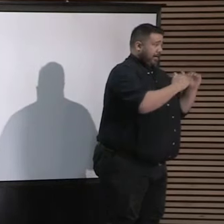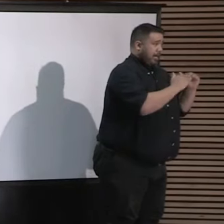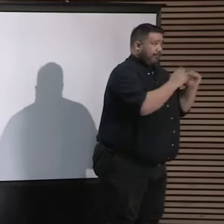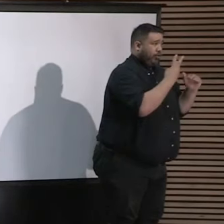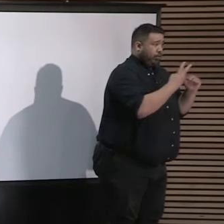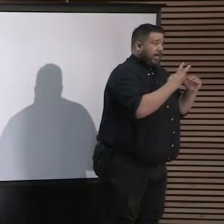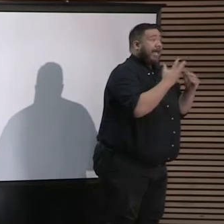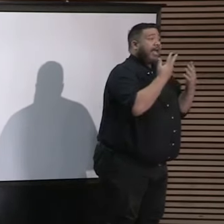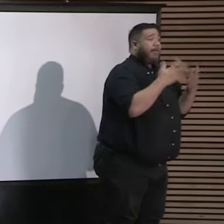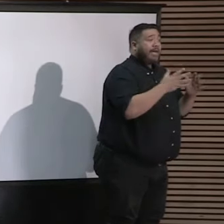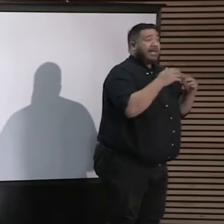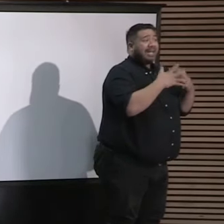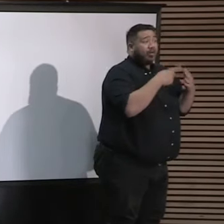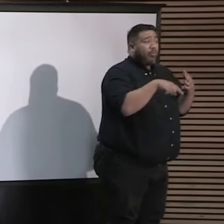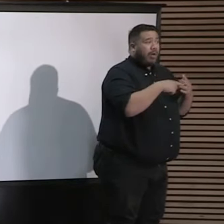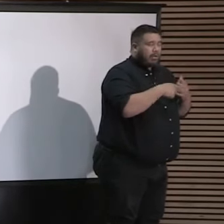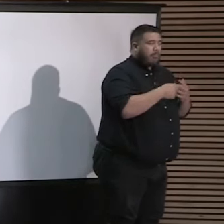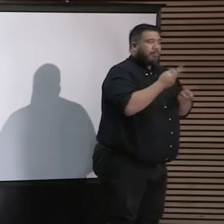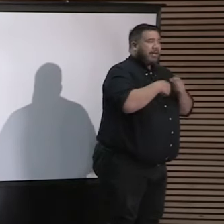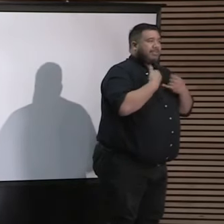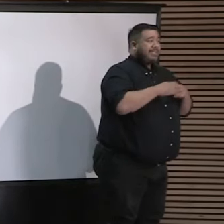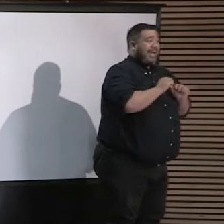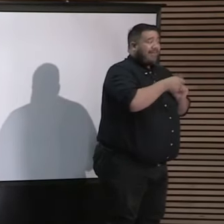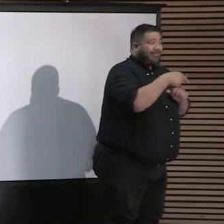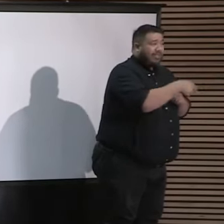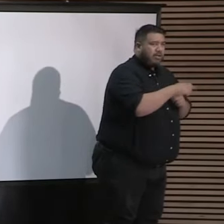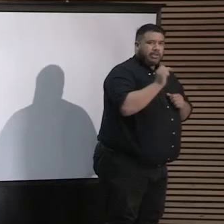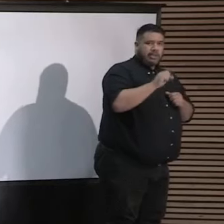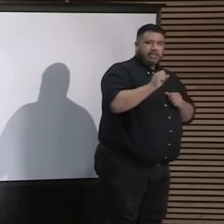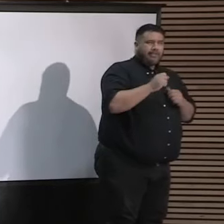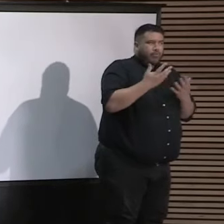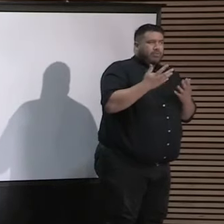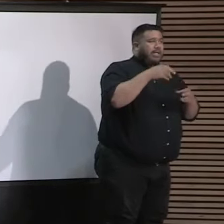Yes, within households, and the